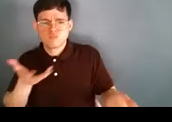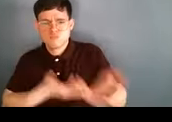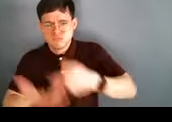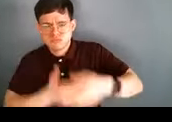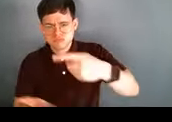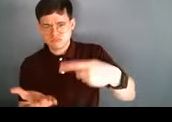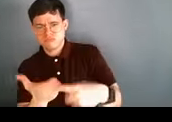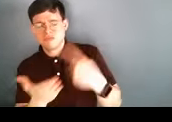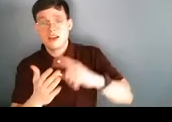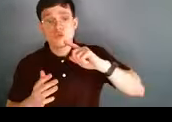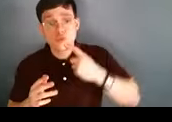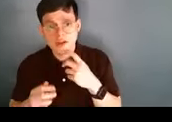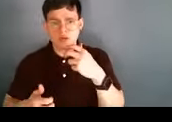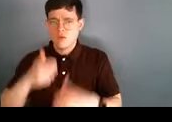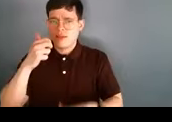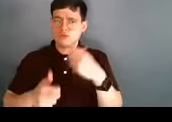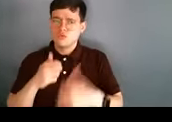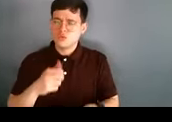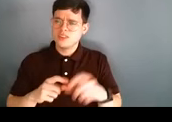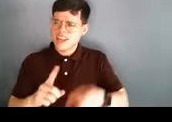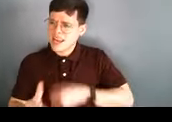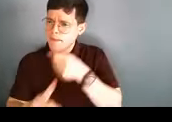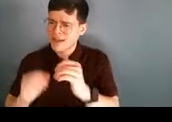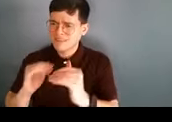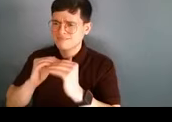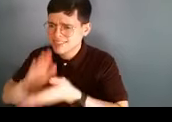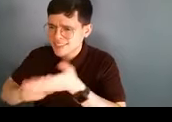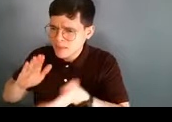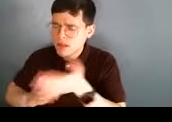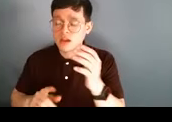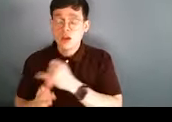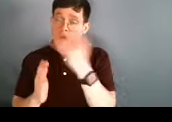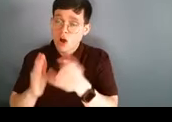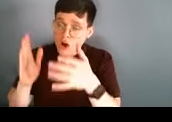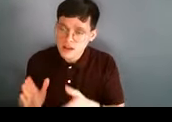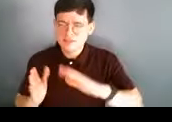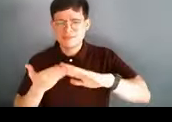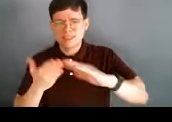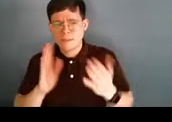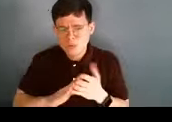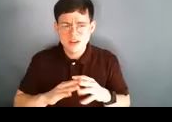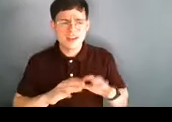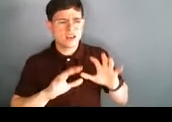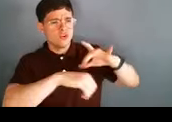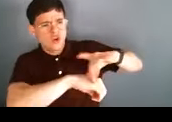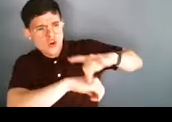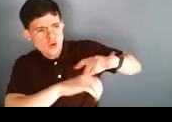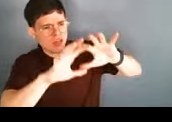issues impacting the sustainability of artists, our communities, our planet, and beyond.